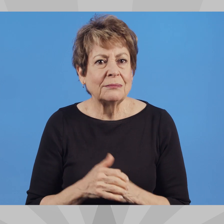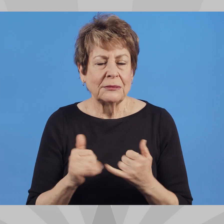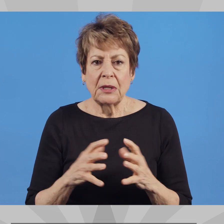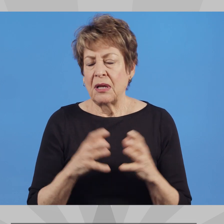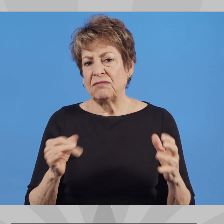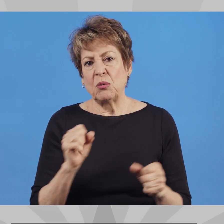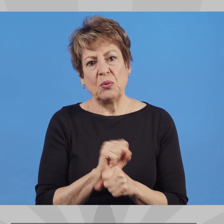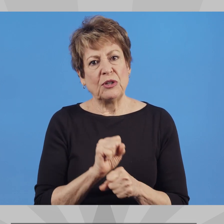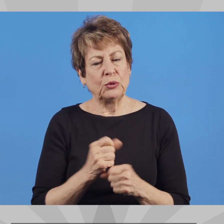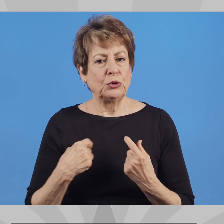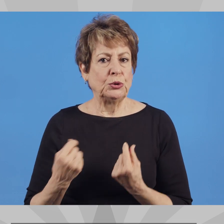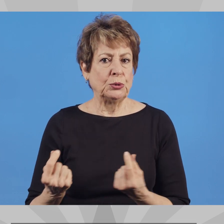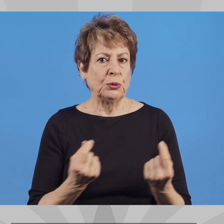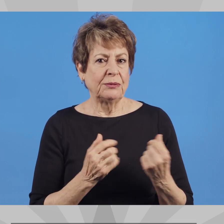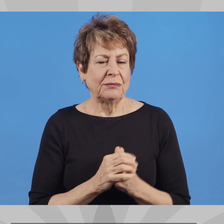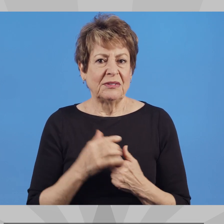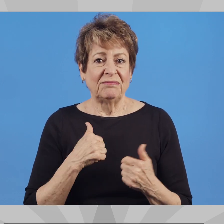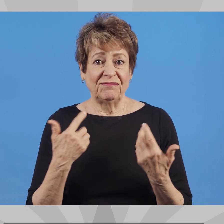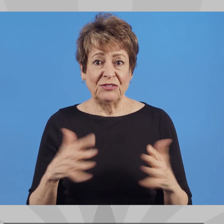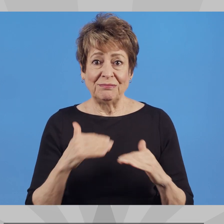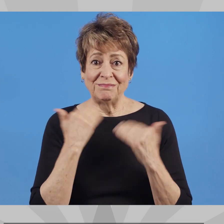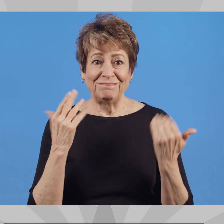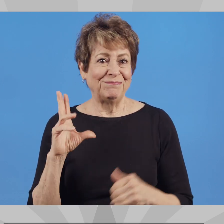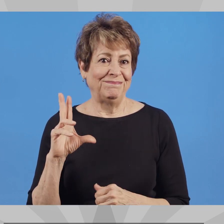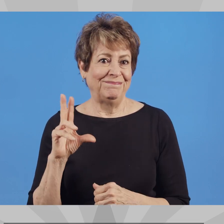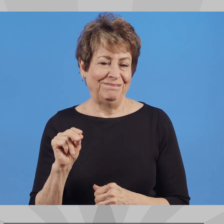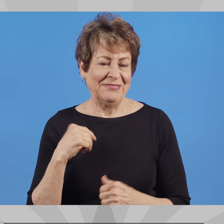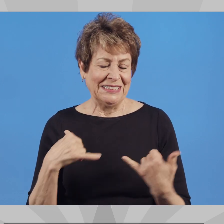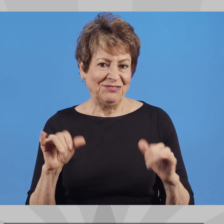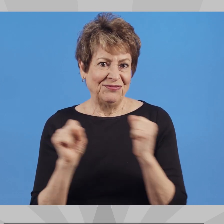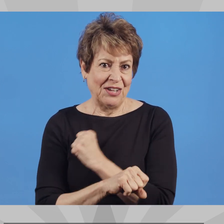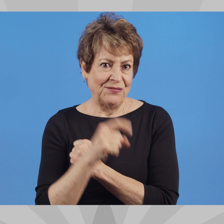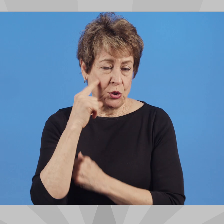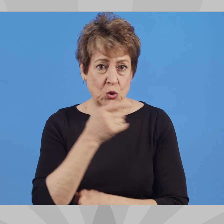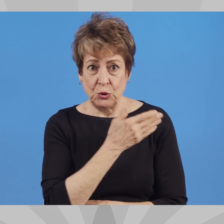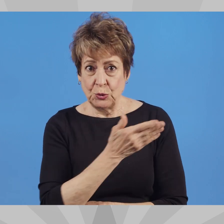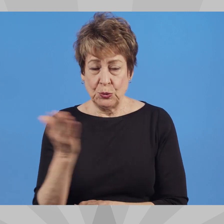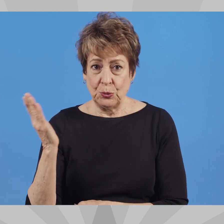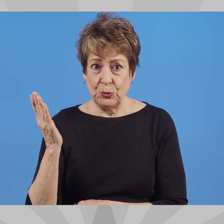There's still a lot more work to do, and I'm not done fighting for you yet.